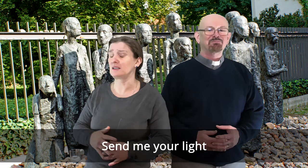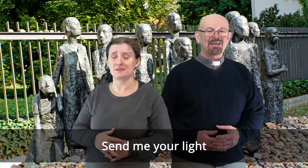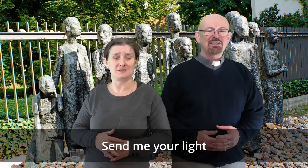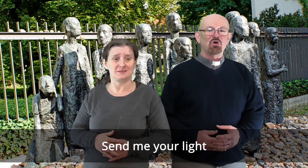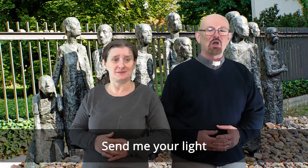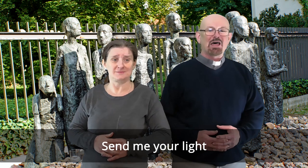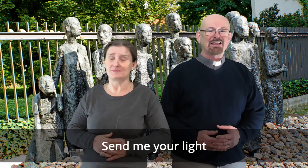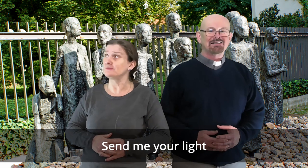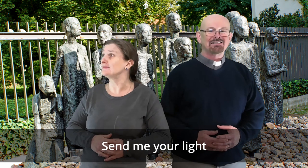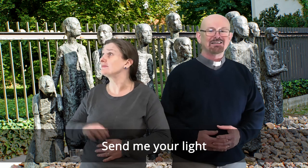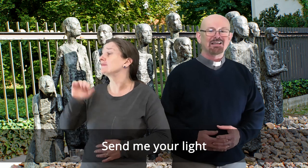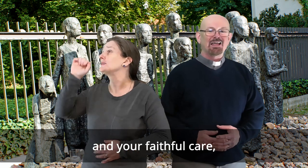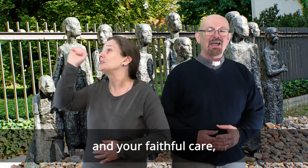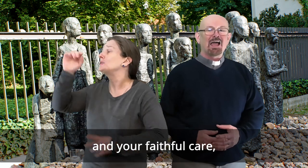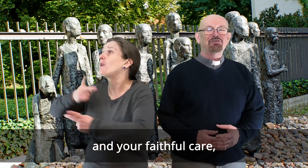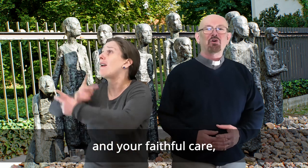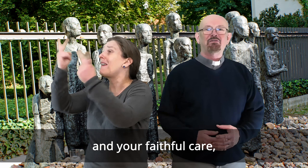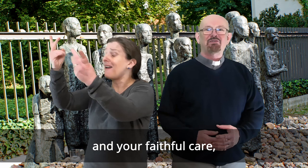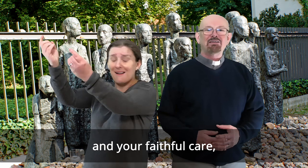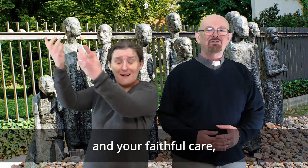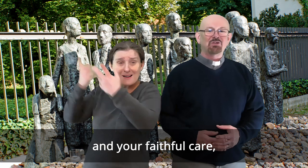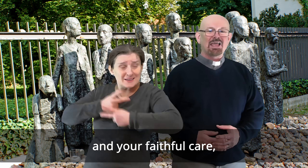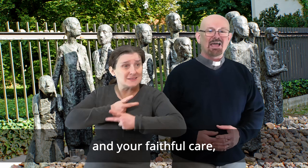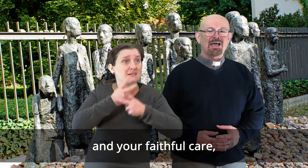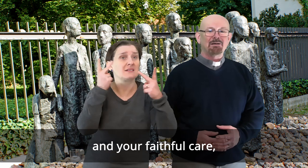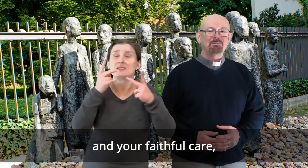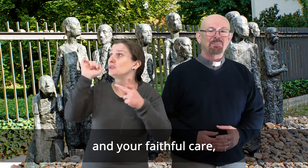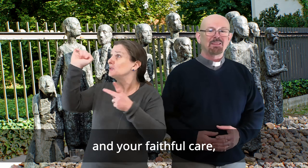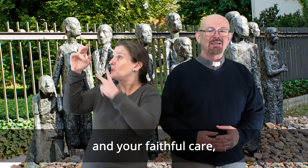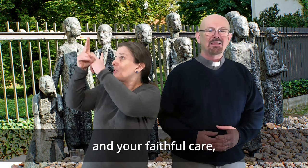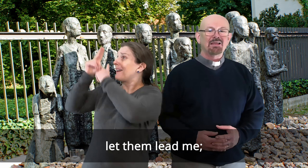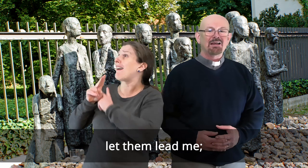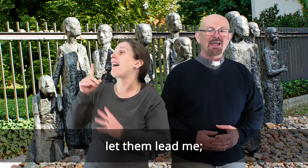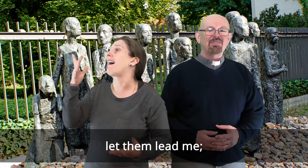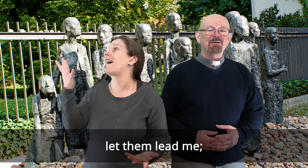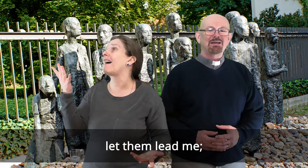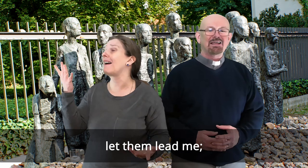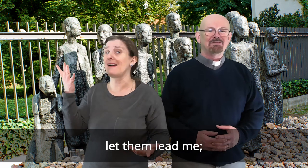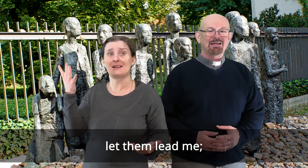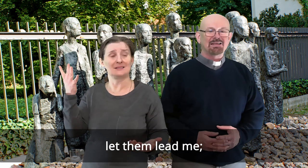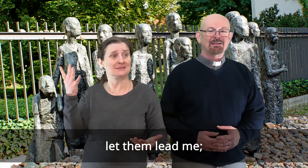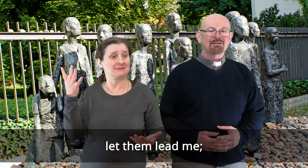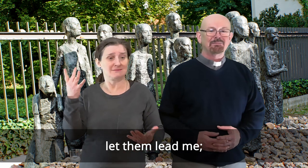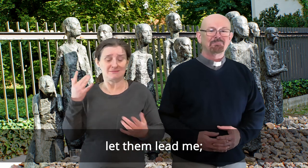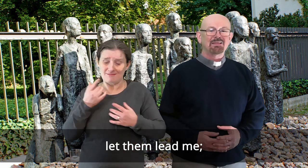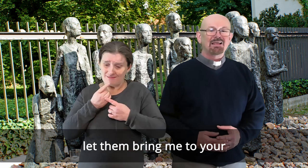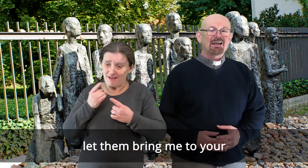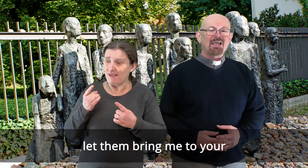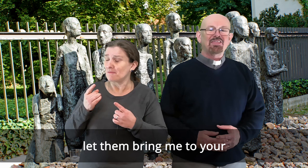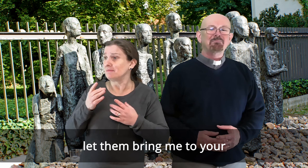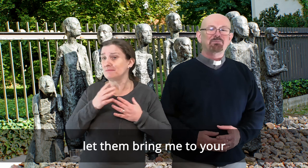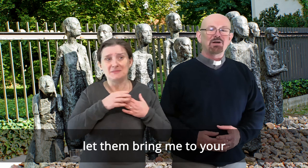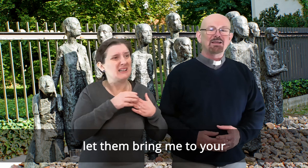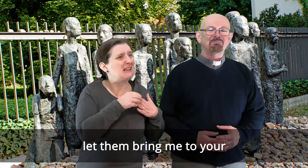Send me your light and your faithful care. Let them lead me.